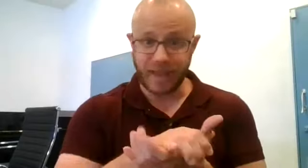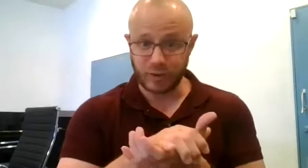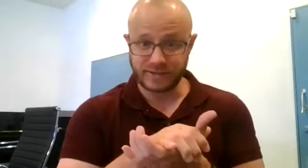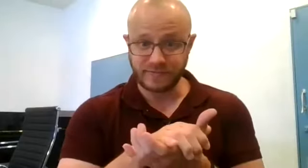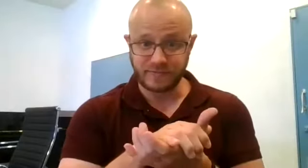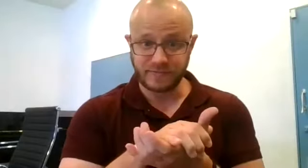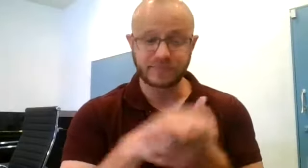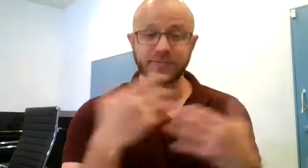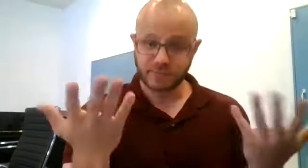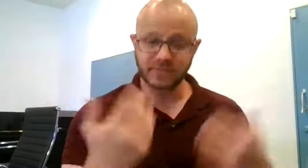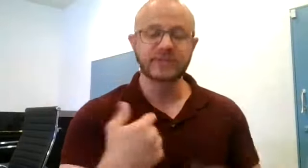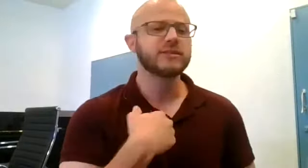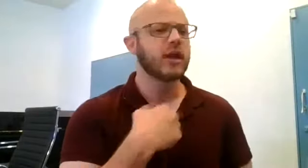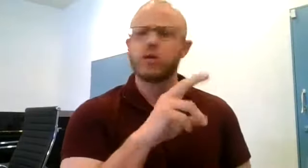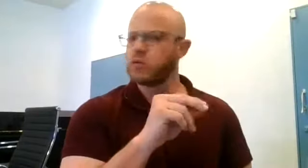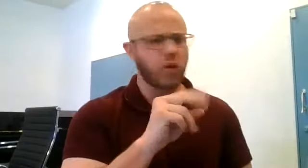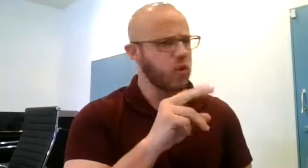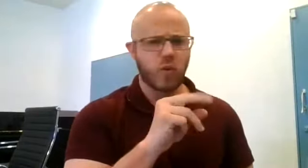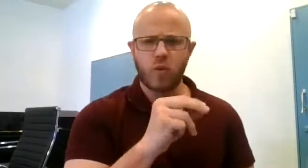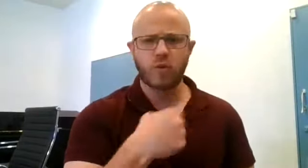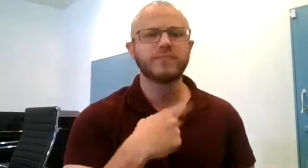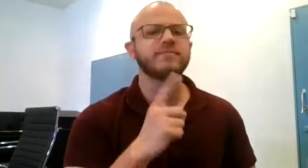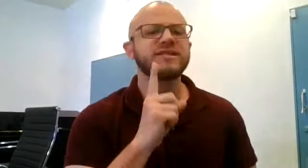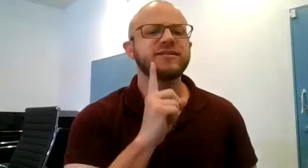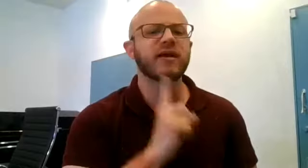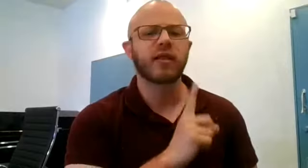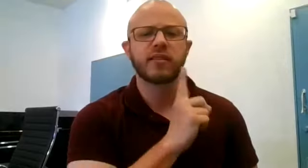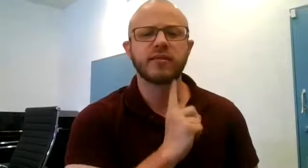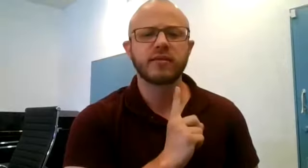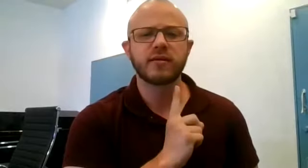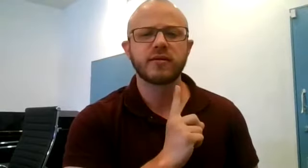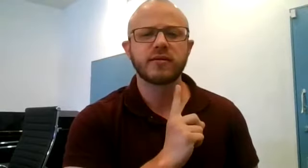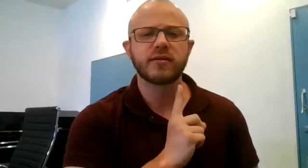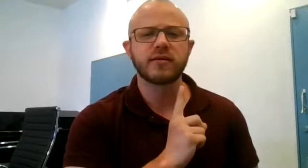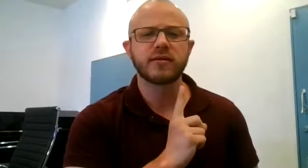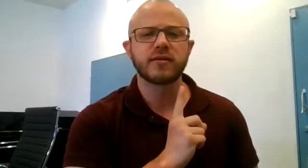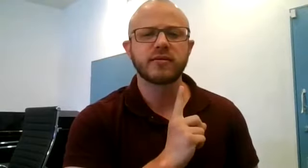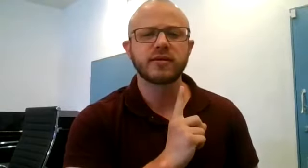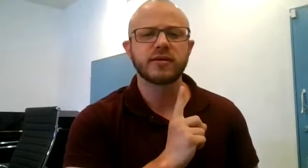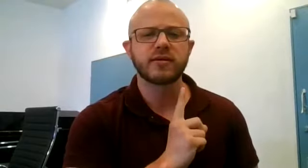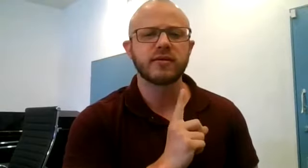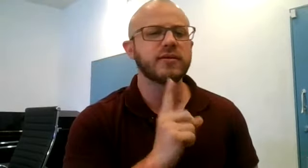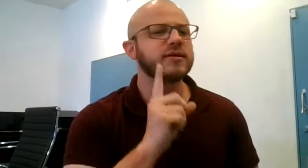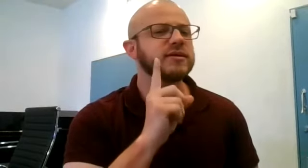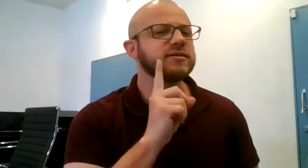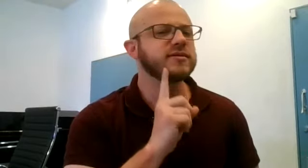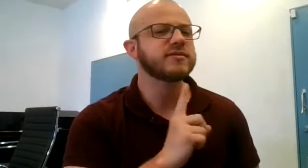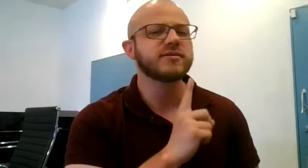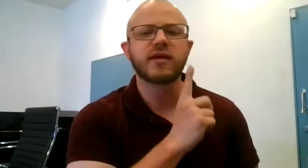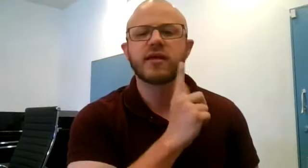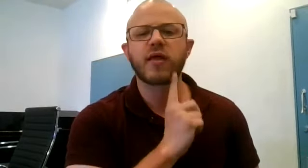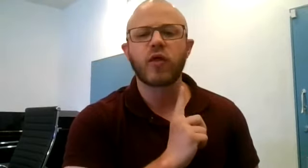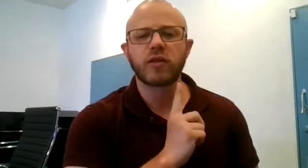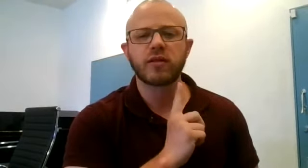If you're not married, you would say, no, I'm single. This is